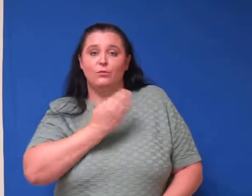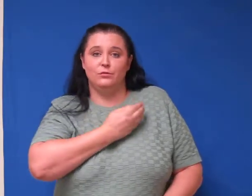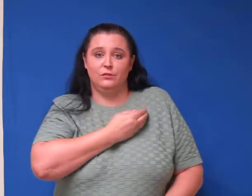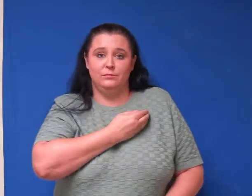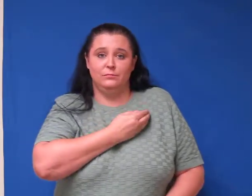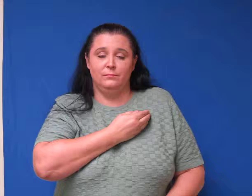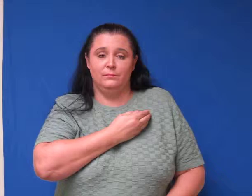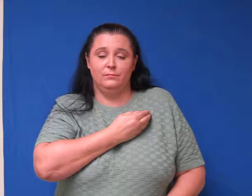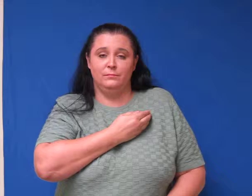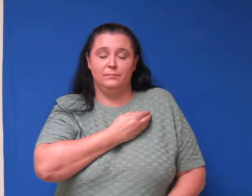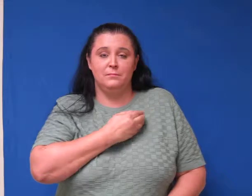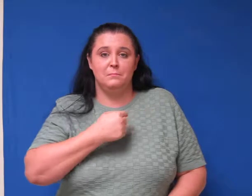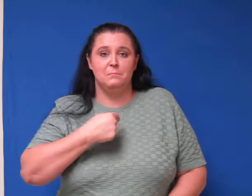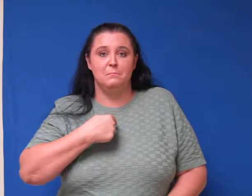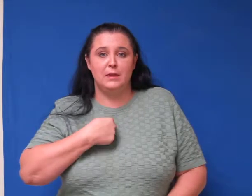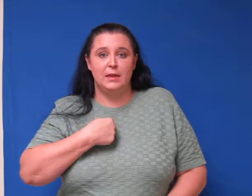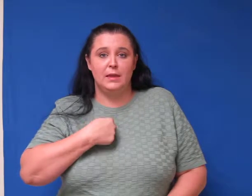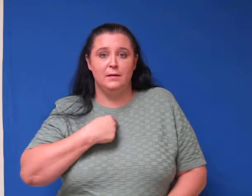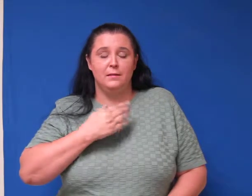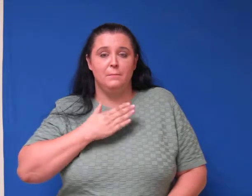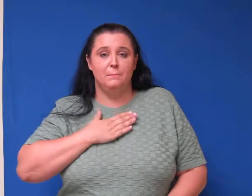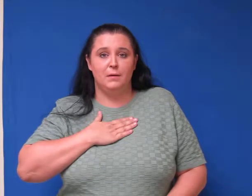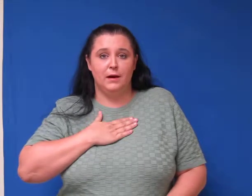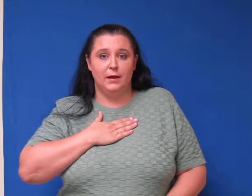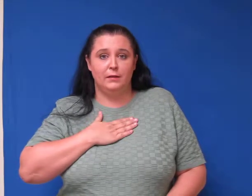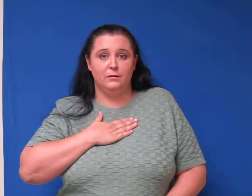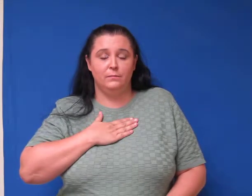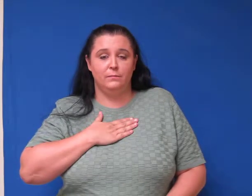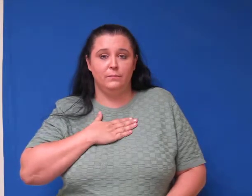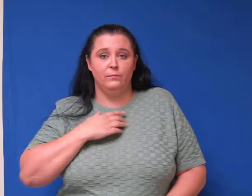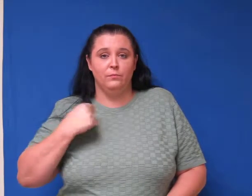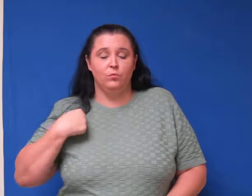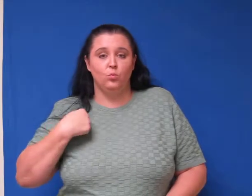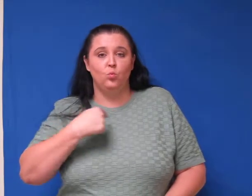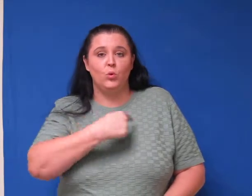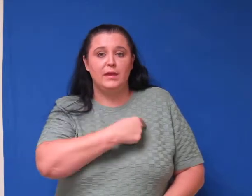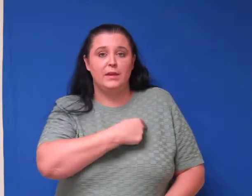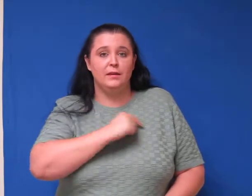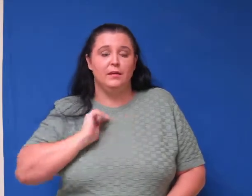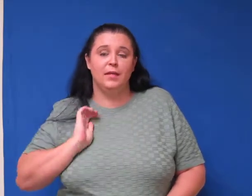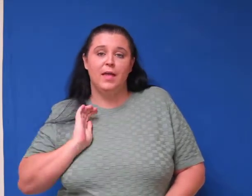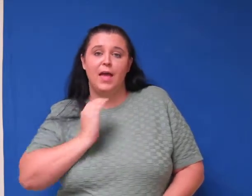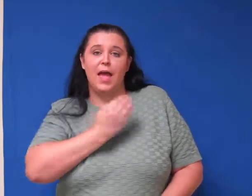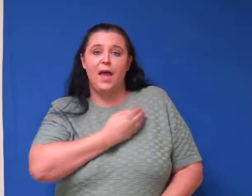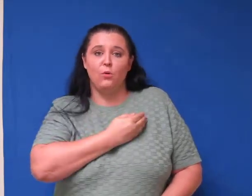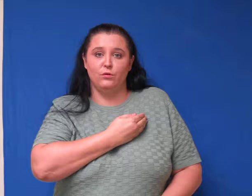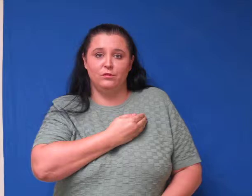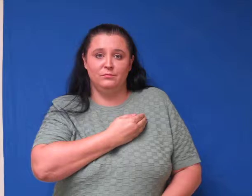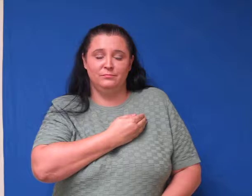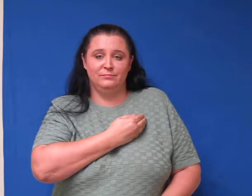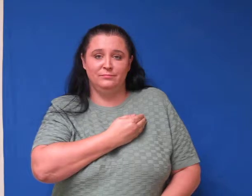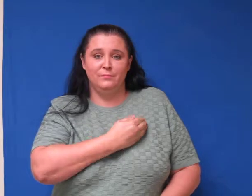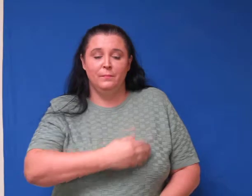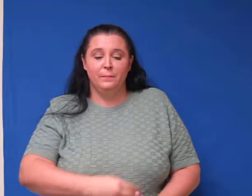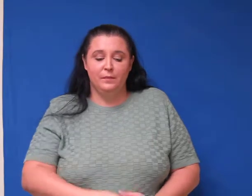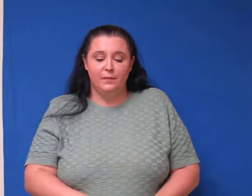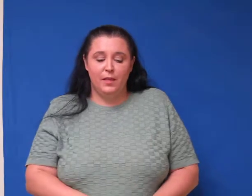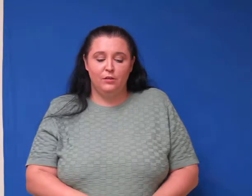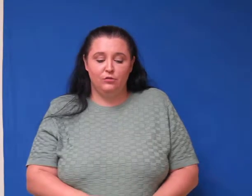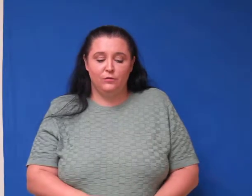Ours. Me, mine, we, ours. And that is your